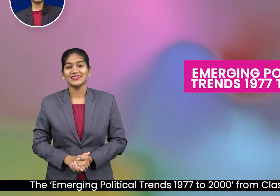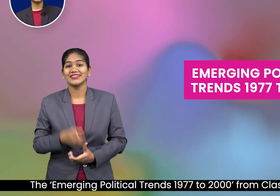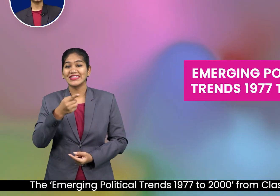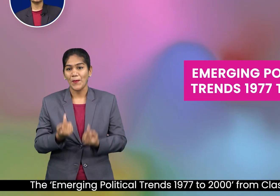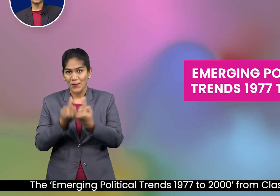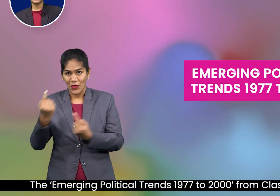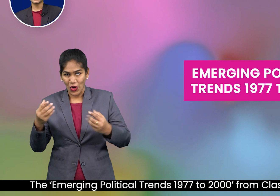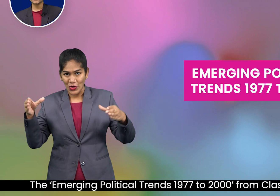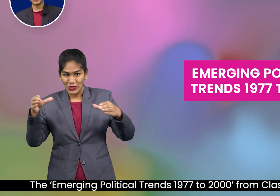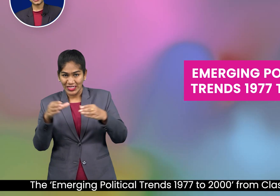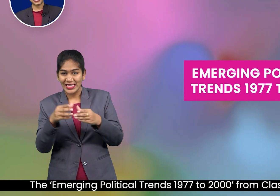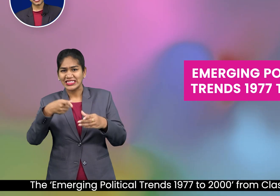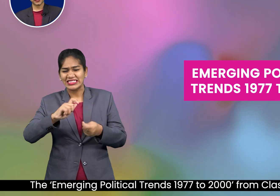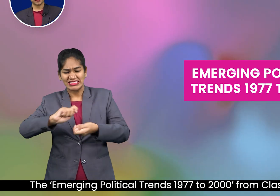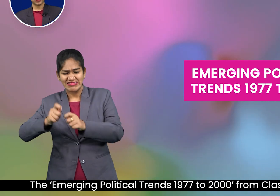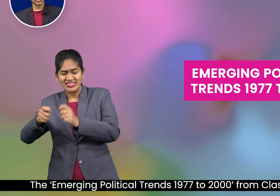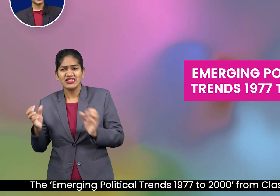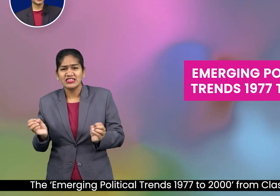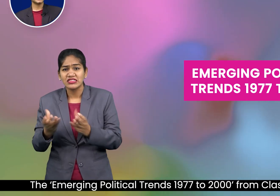the emerging political trends